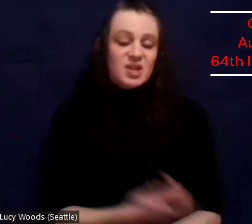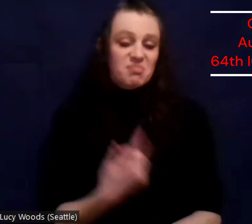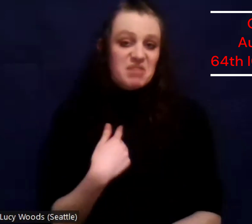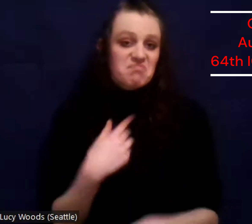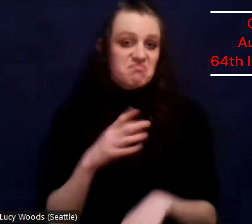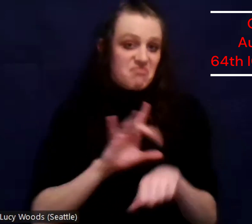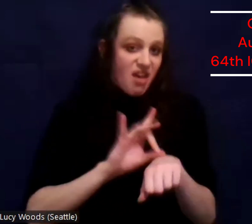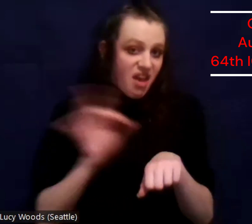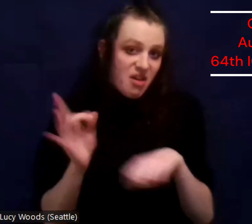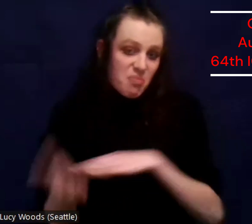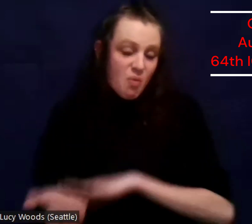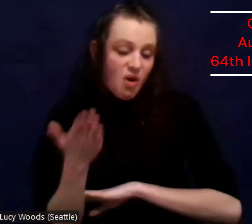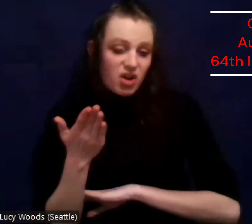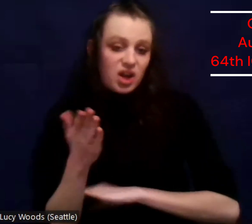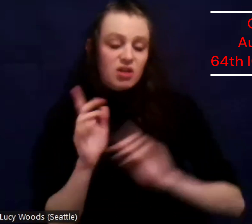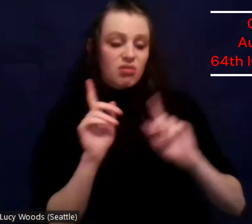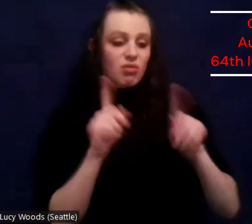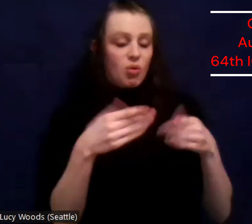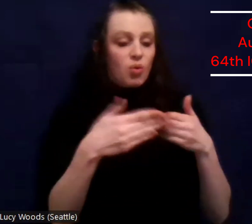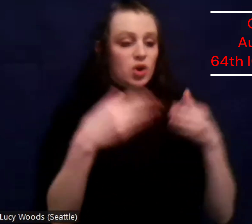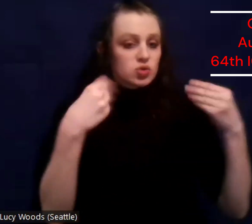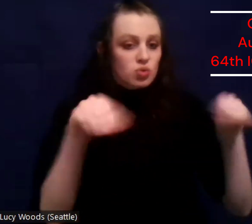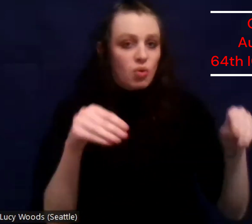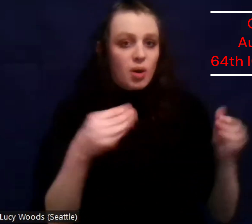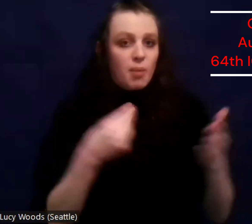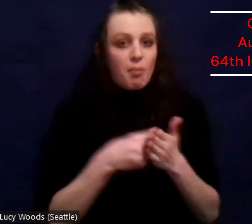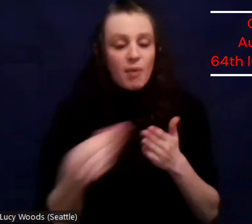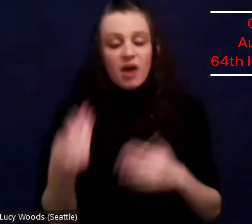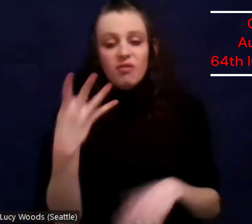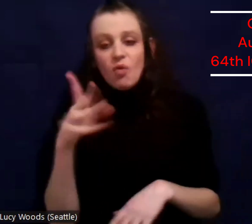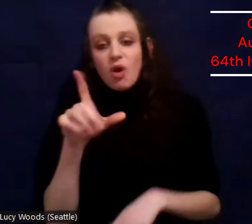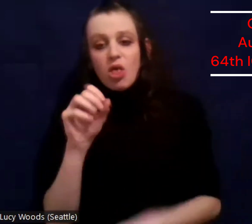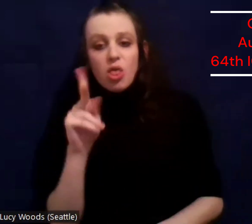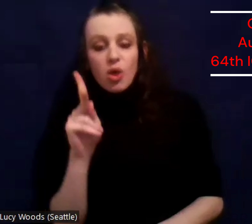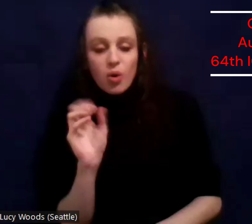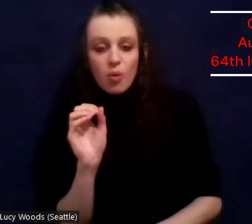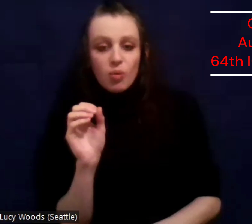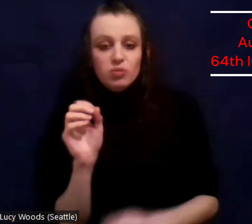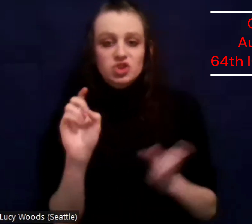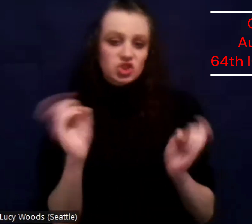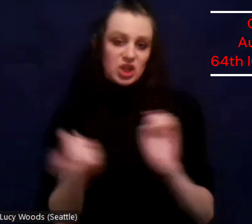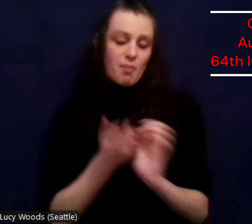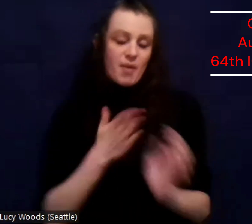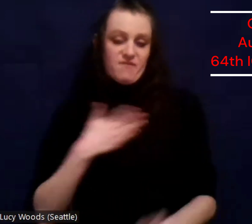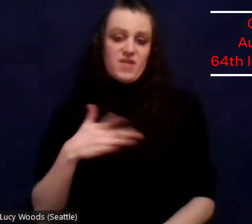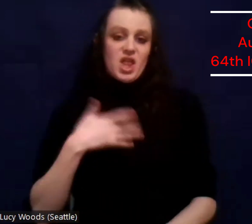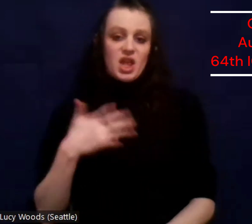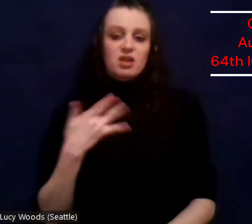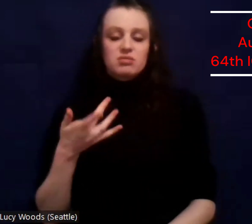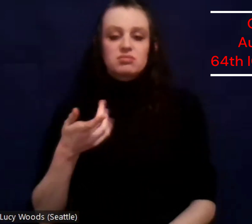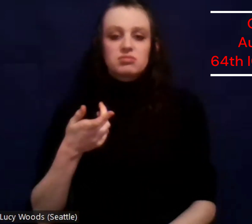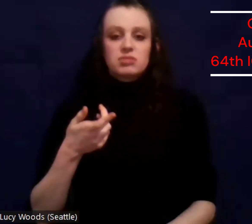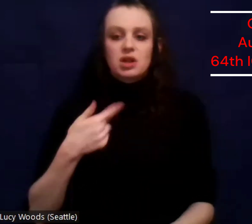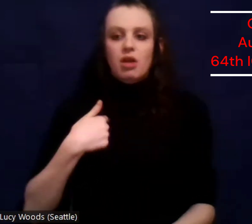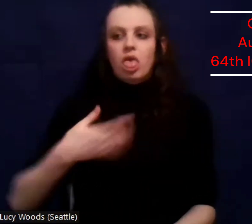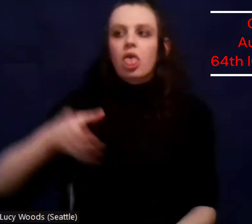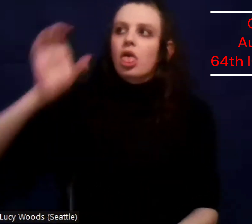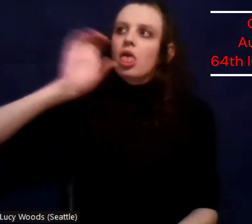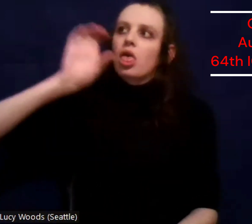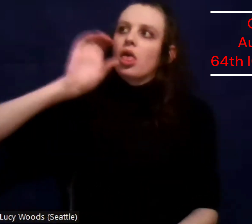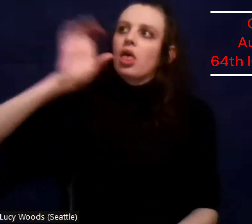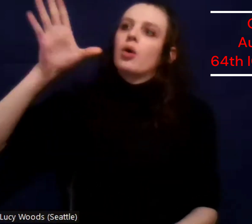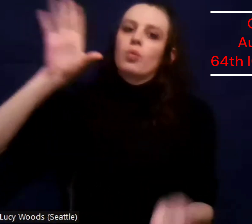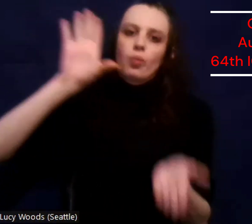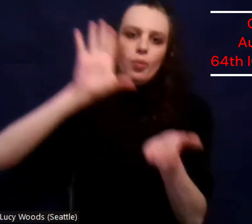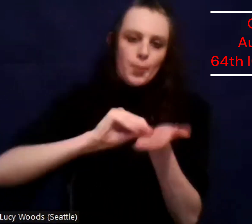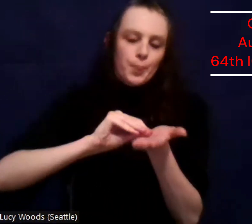8 in the morning, go to the corner store, buy myself a Four Loko to change the way I felt, and just chug it and make